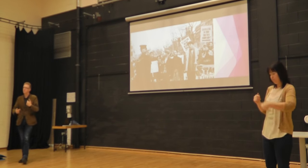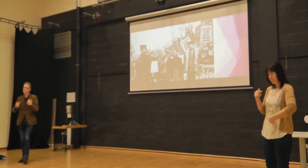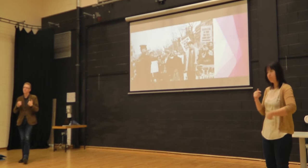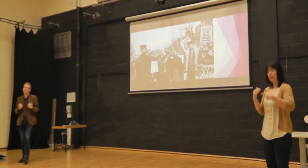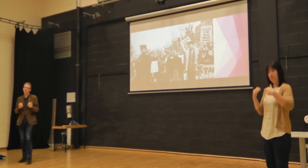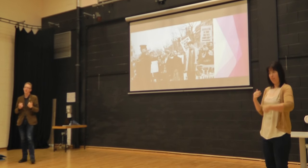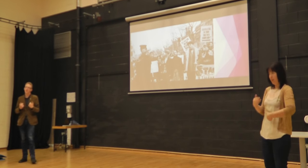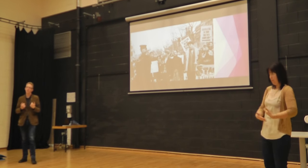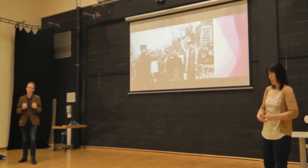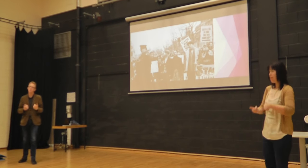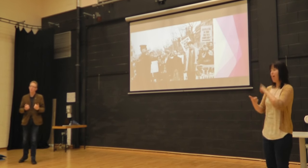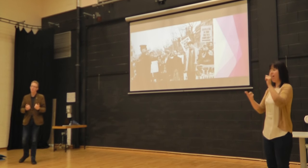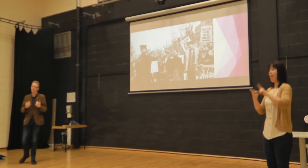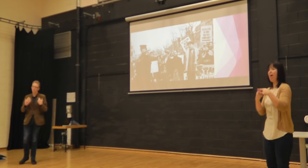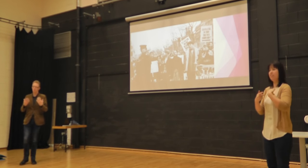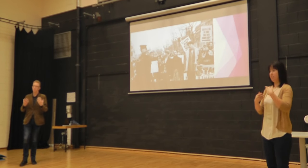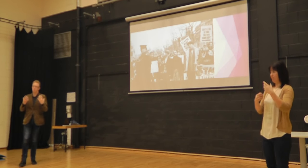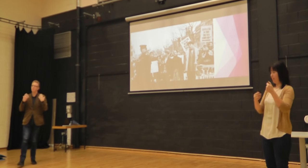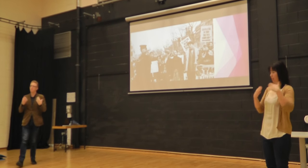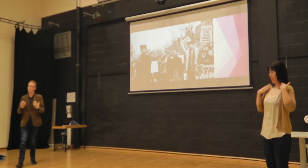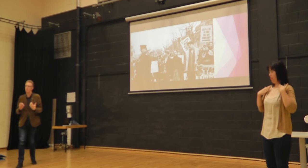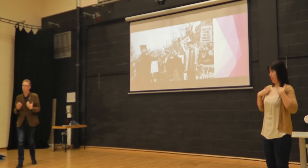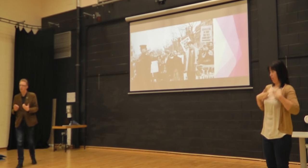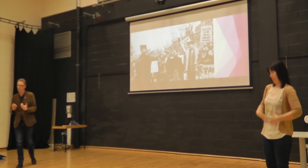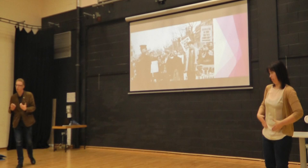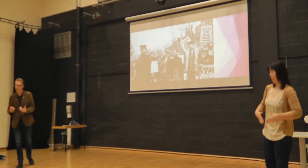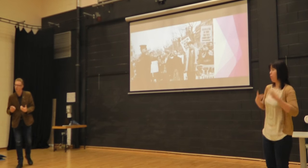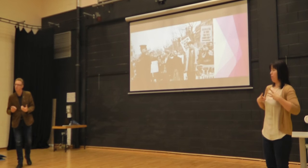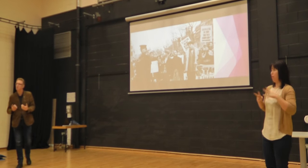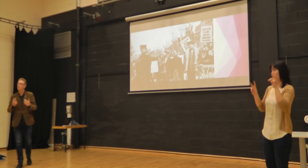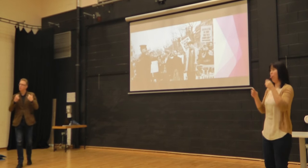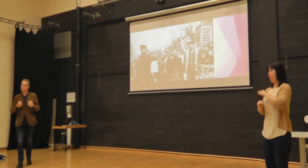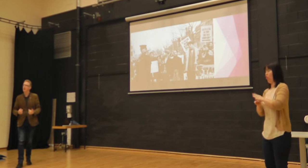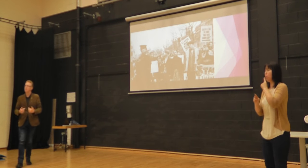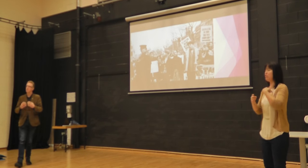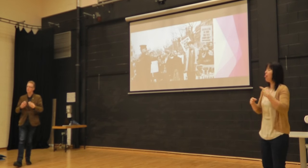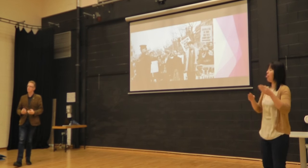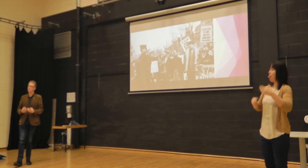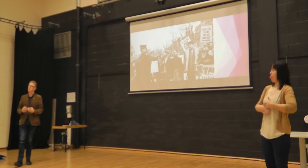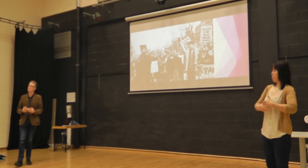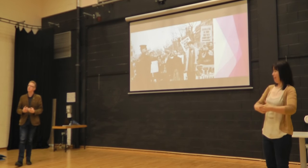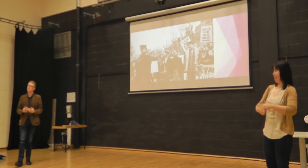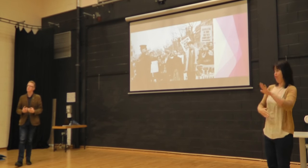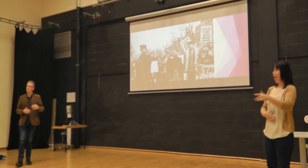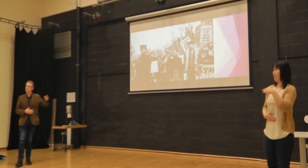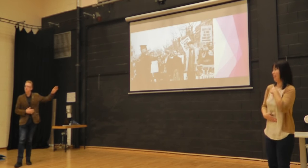the fetus and the mother, the pregnant child who's carrying the